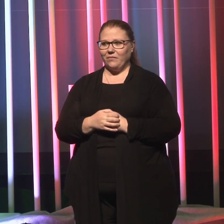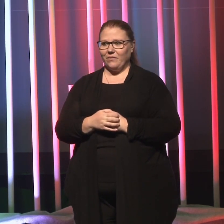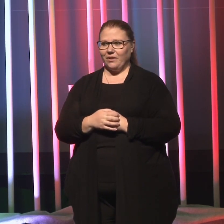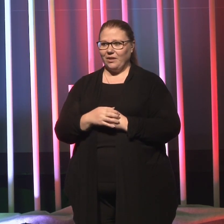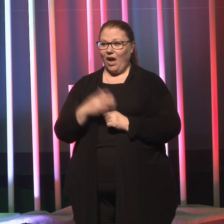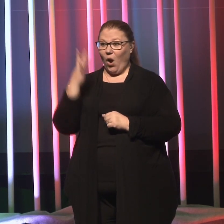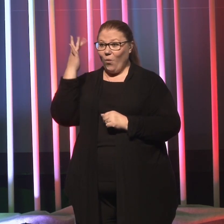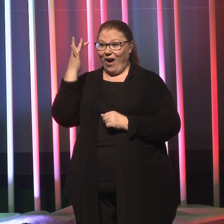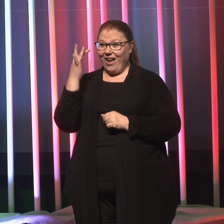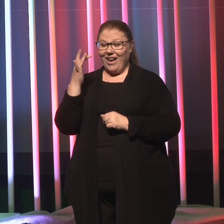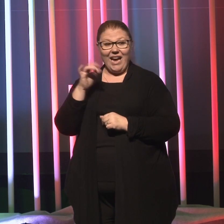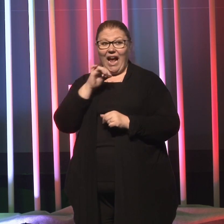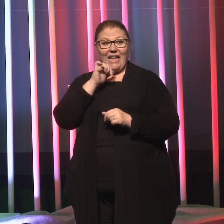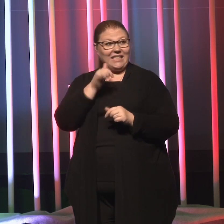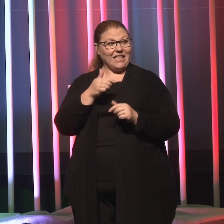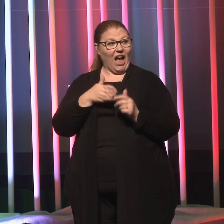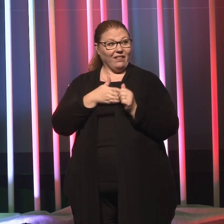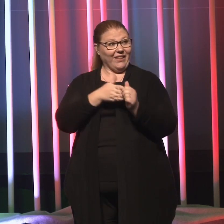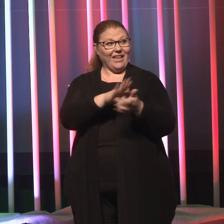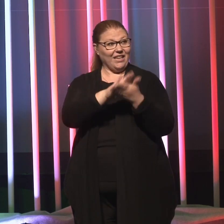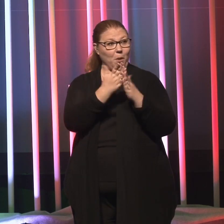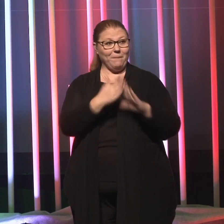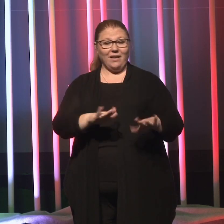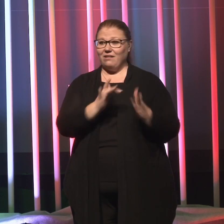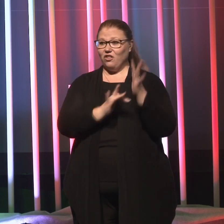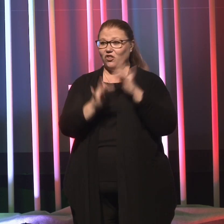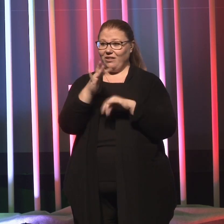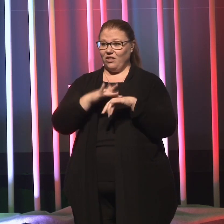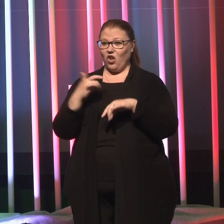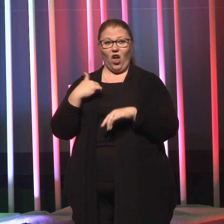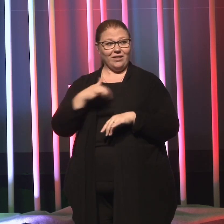Because that's not the path to peace that Jesus calls us to.